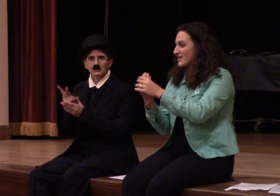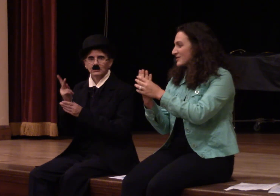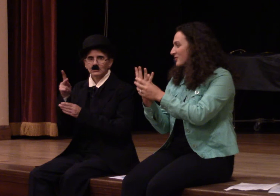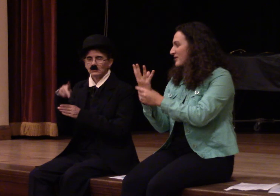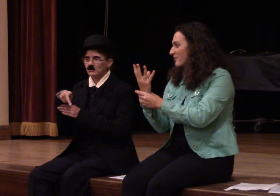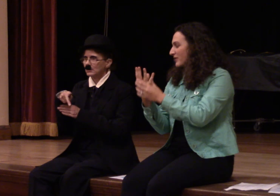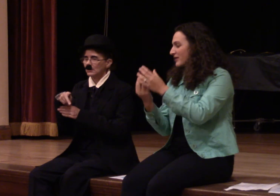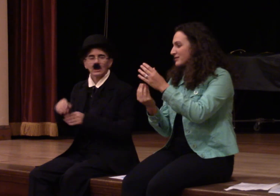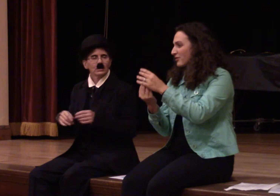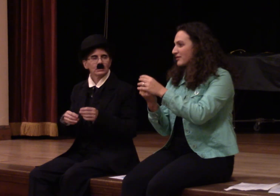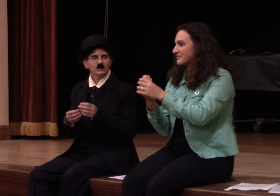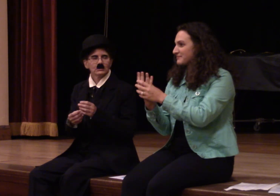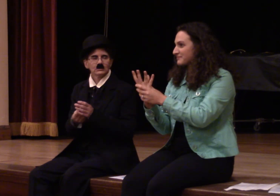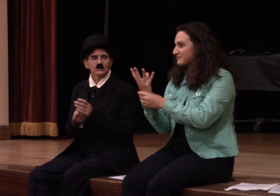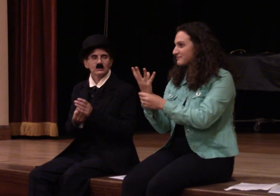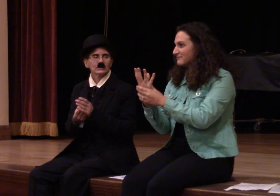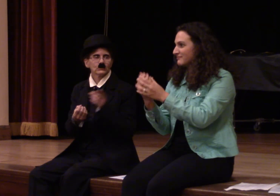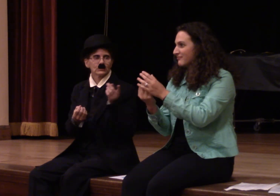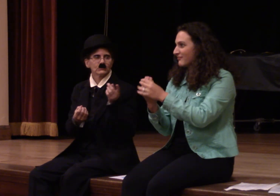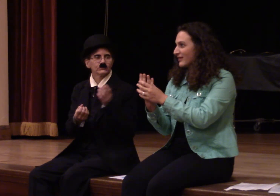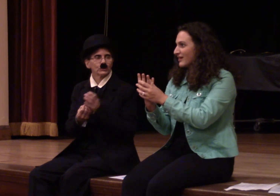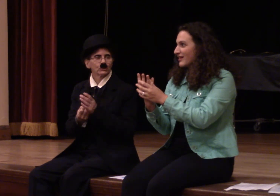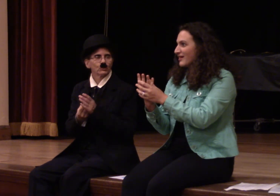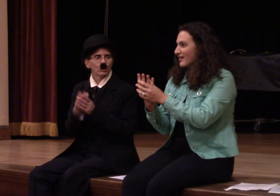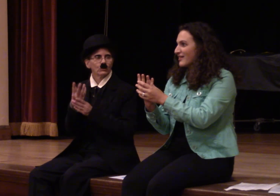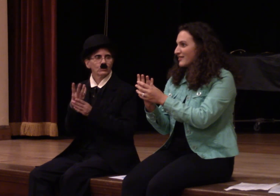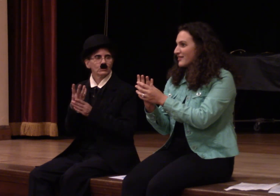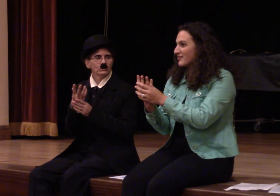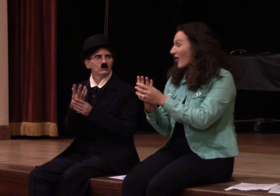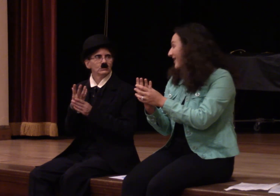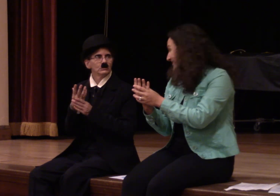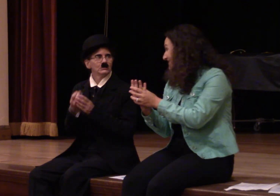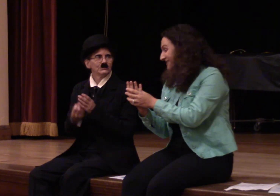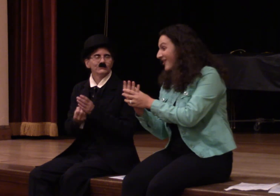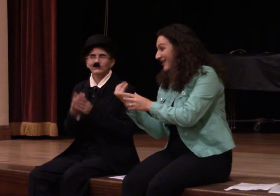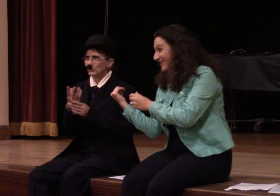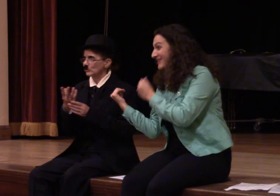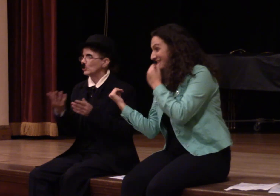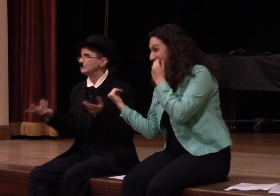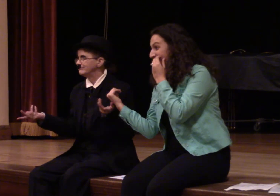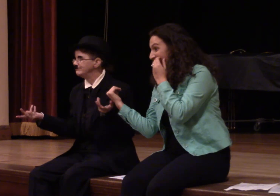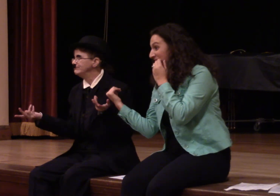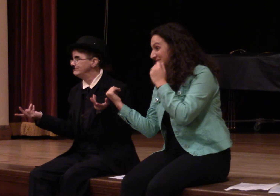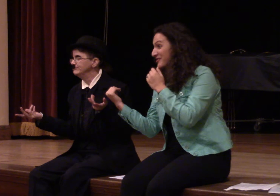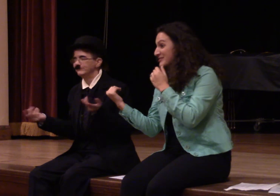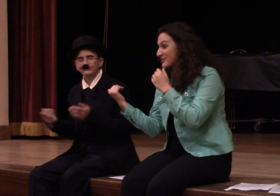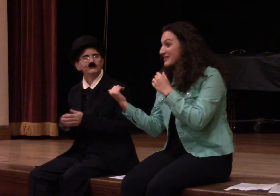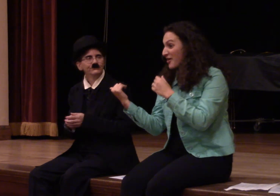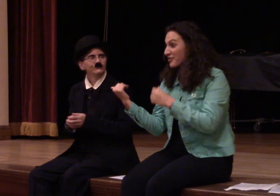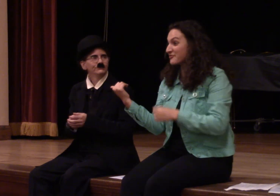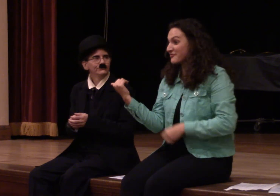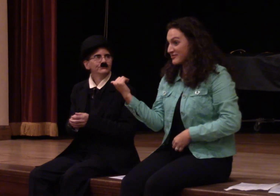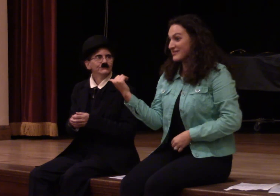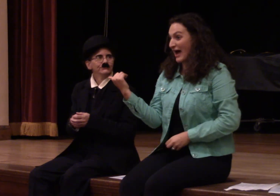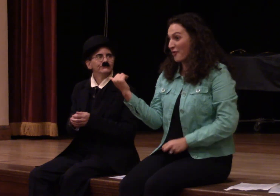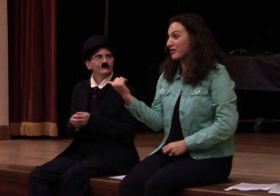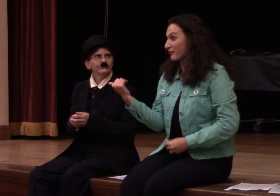So even with this one, Different, but grow. right, right. Yeah, so this one's another noun and